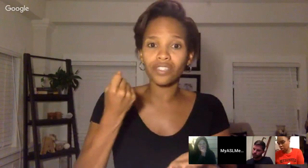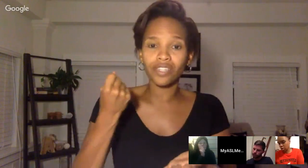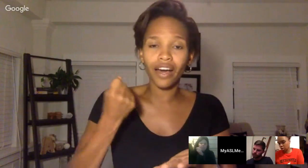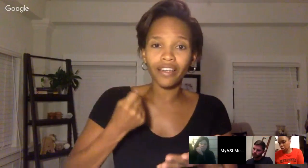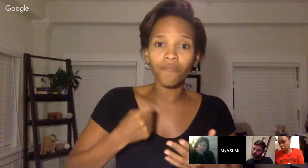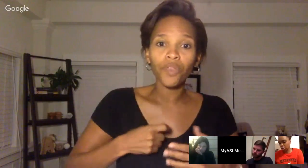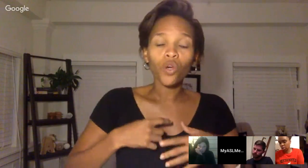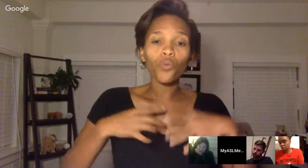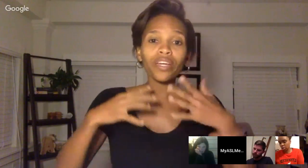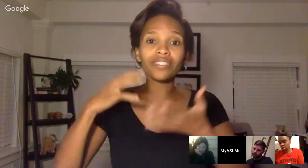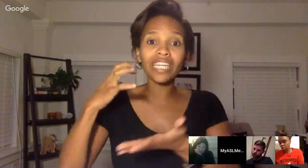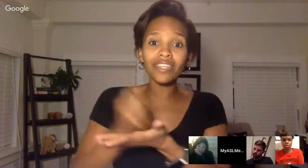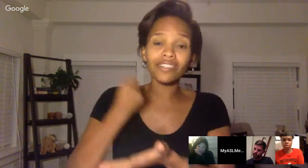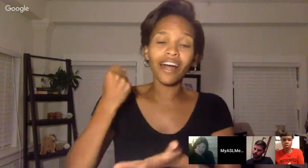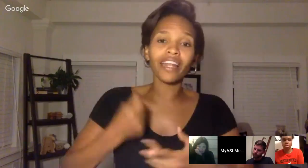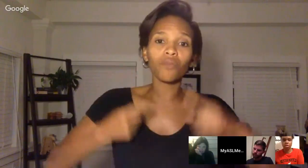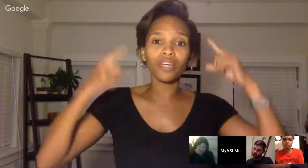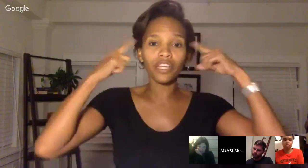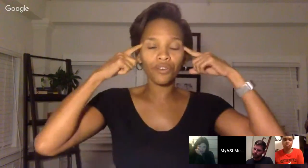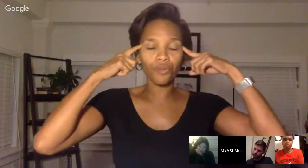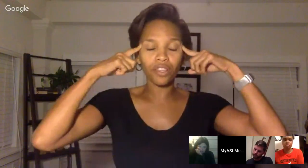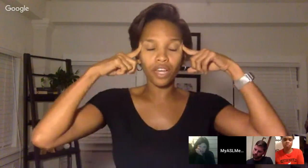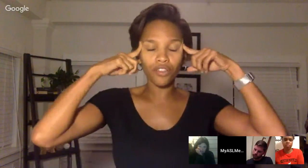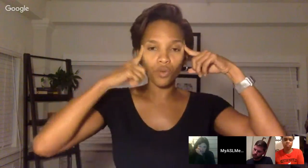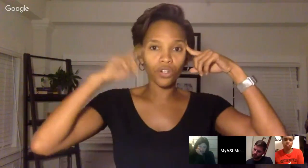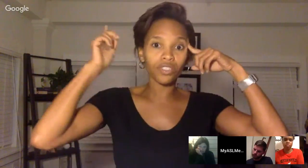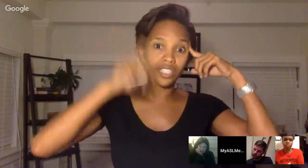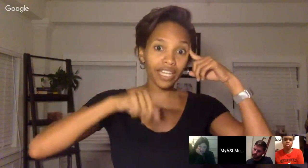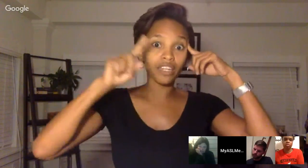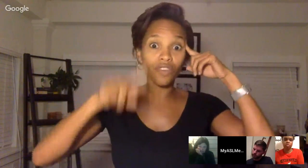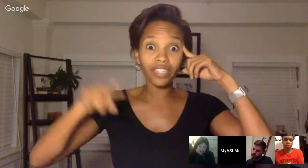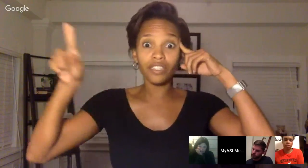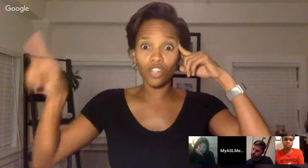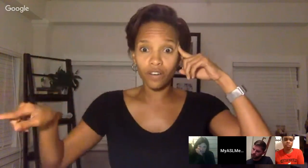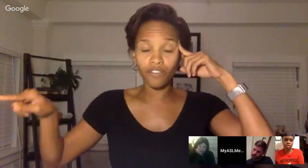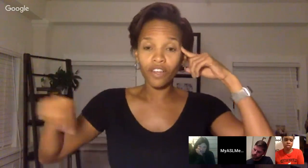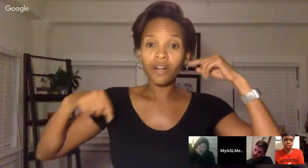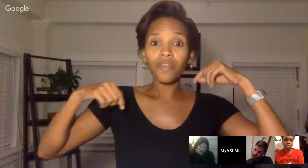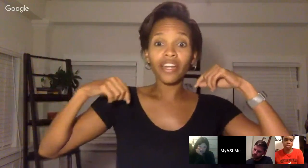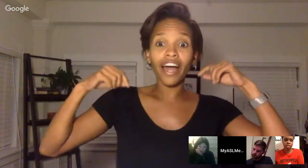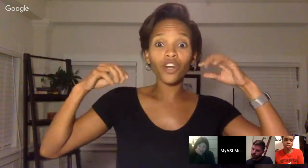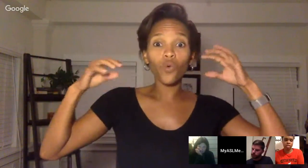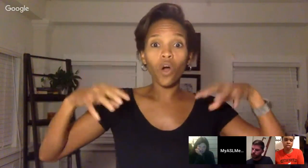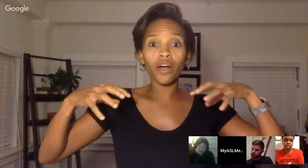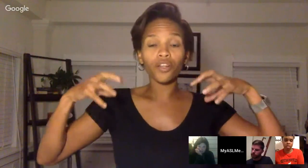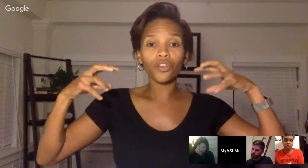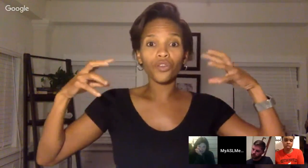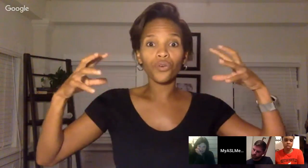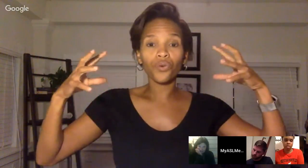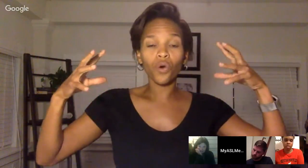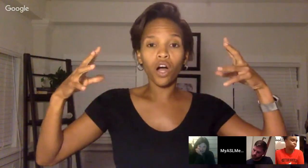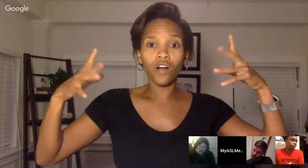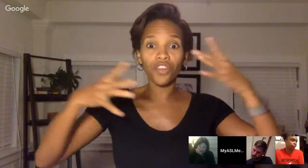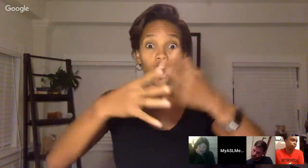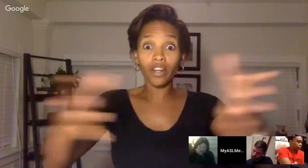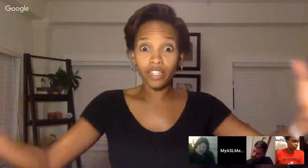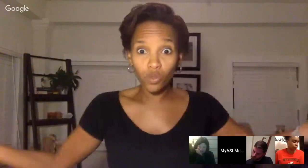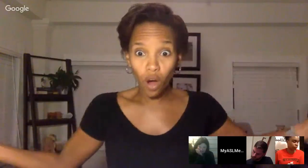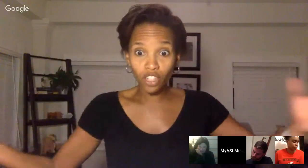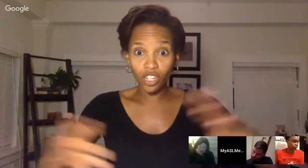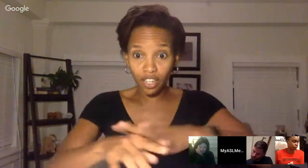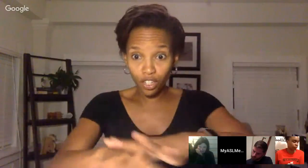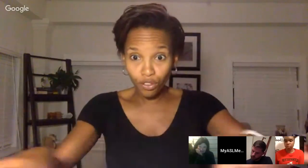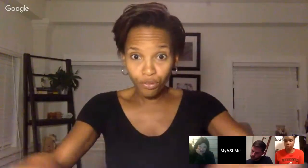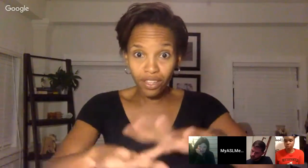use this sign. We see this sign and we hear it, we think the words take advantage of. And I don't want you, the